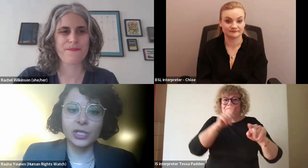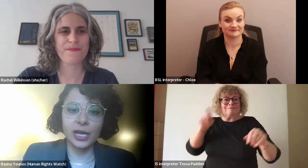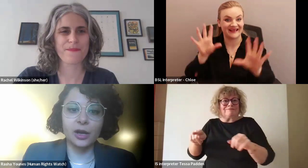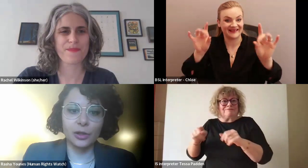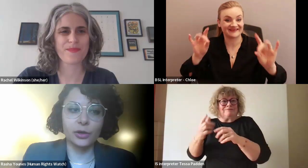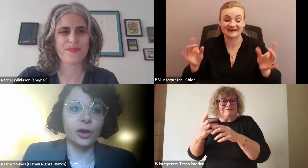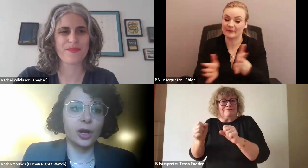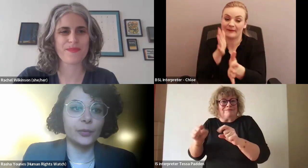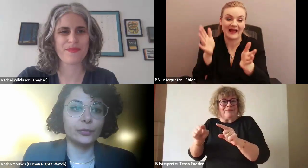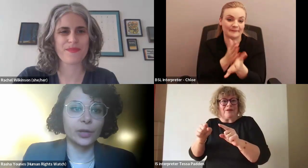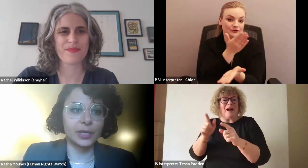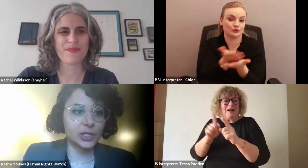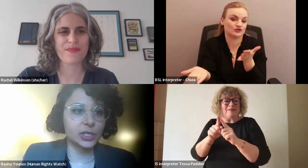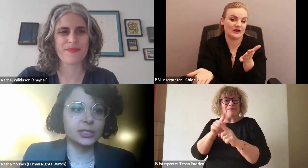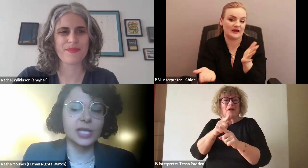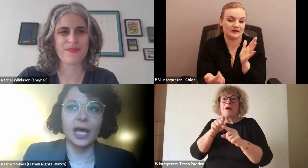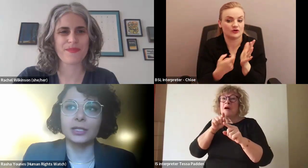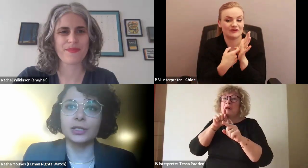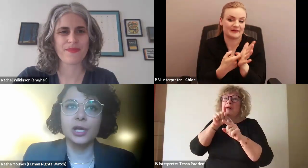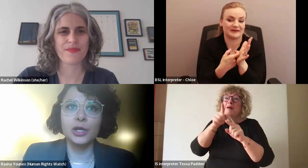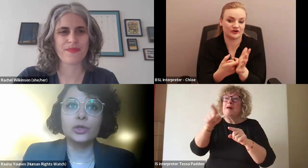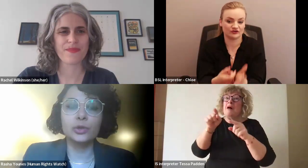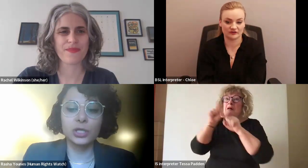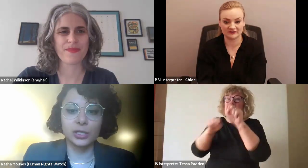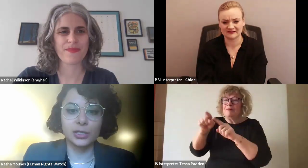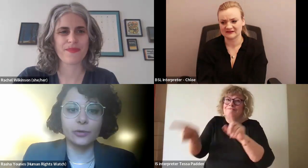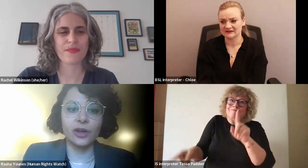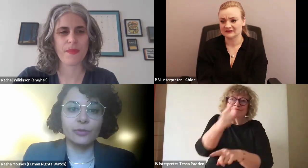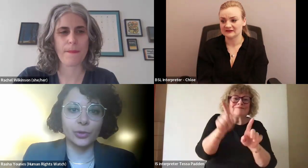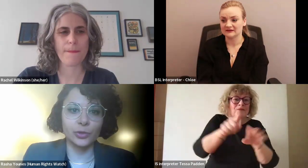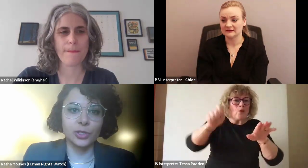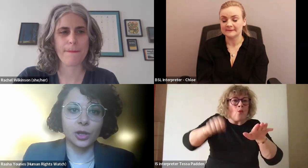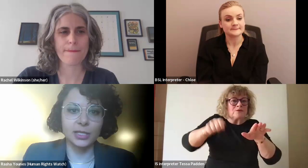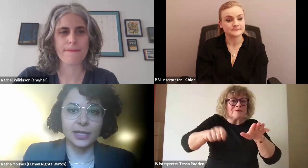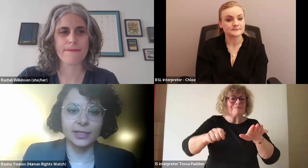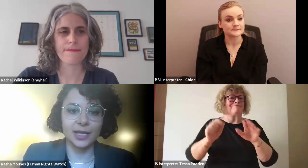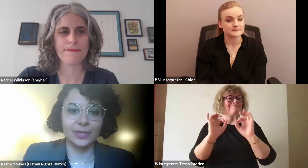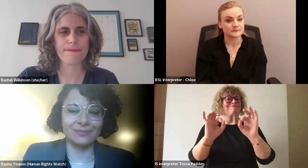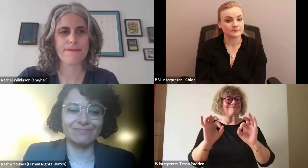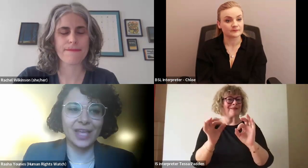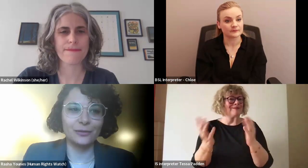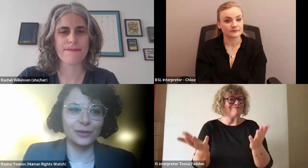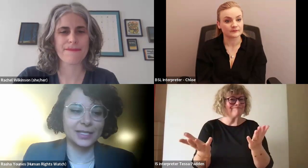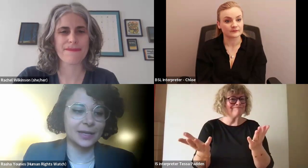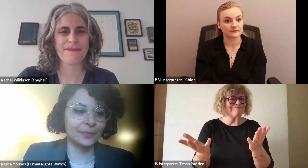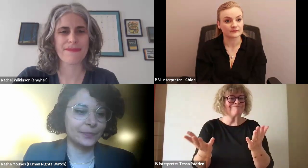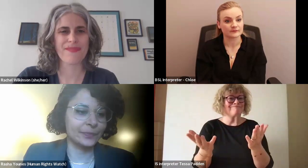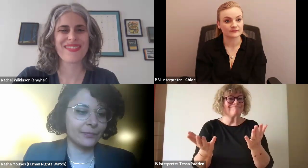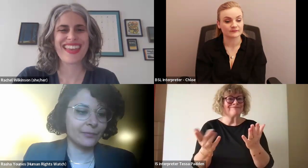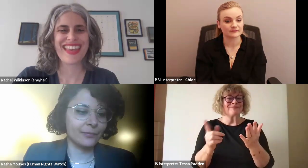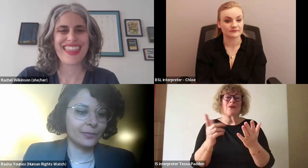happy to share other recommendations and solutions that we have proposed alongside this campaign. Thank you for